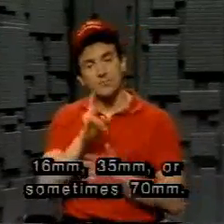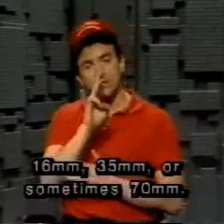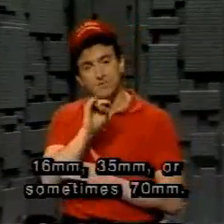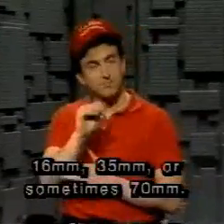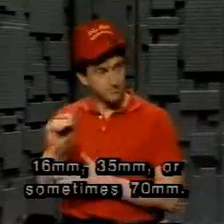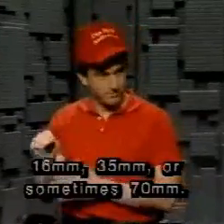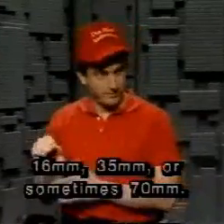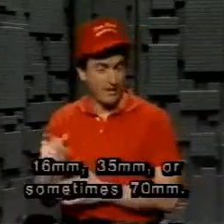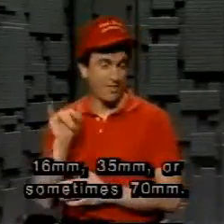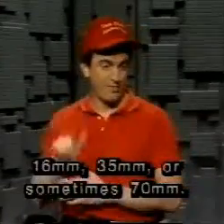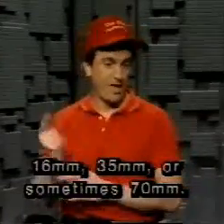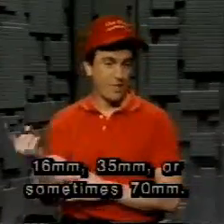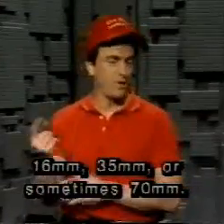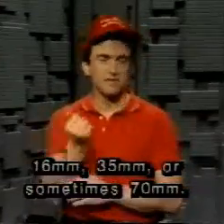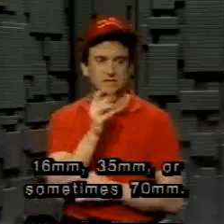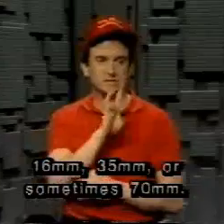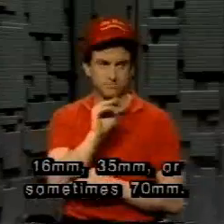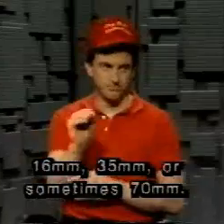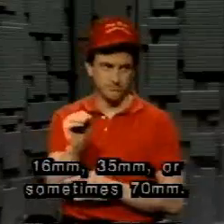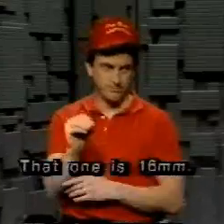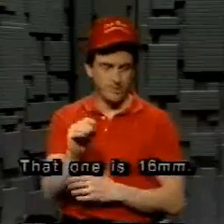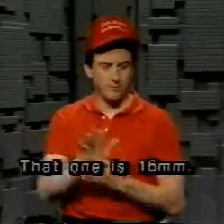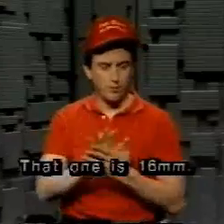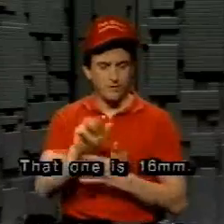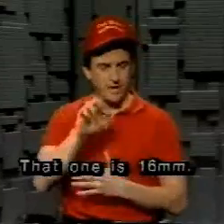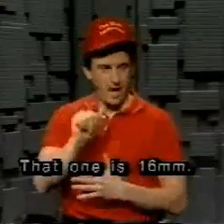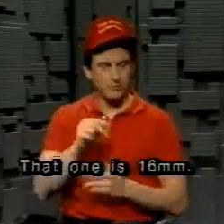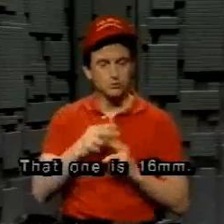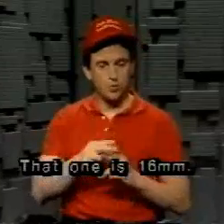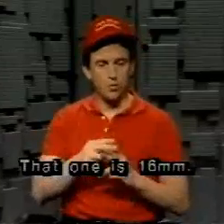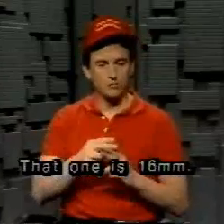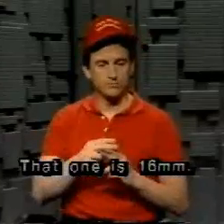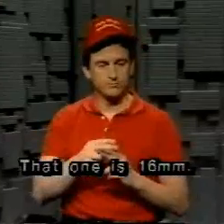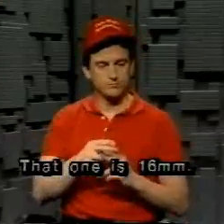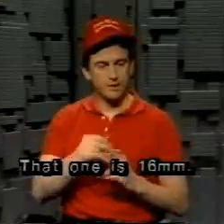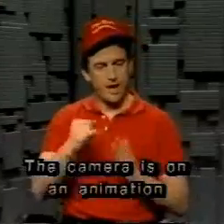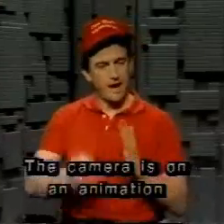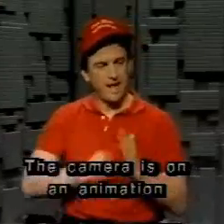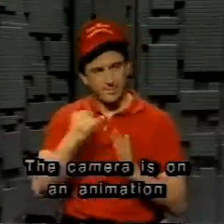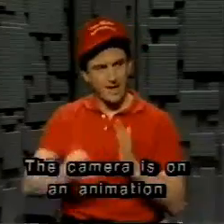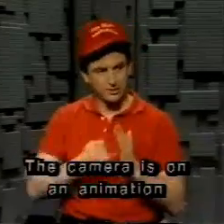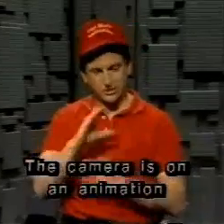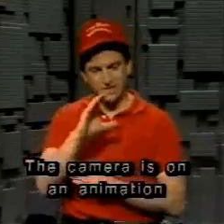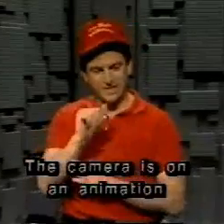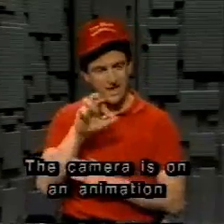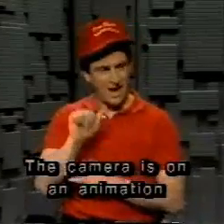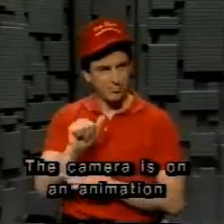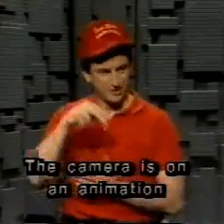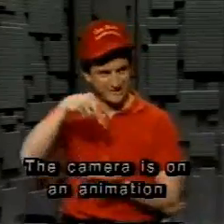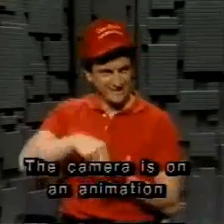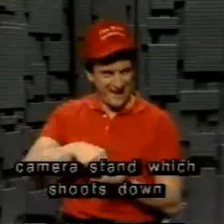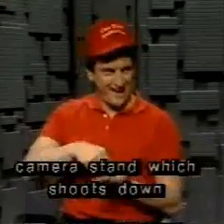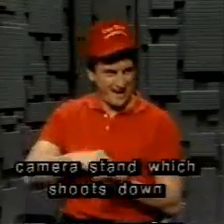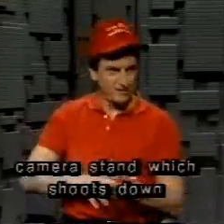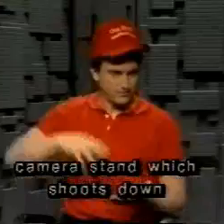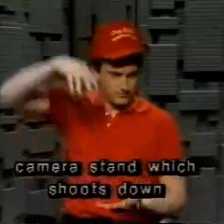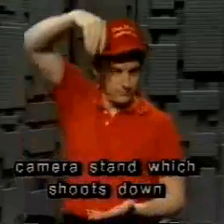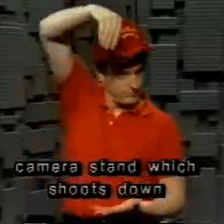or sometimes 70 millimeter. That one is 16 millimeter. The camera is on an animation camera stand, which